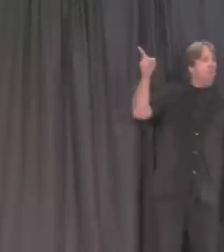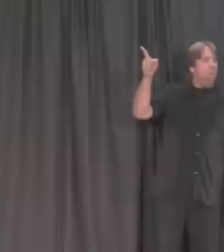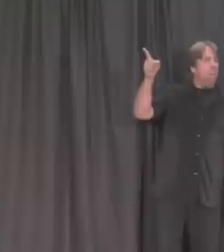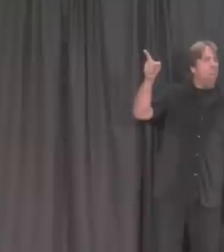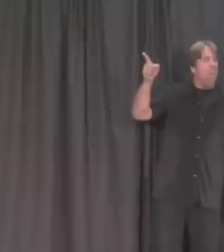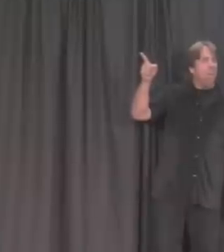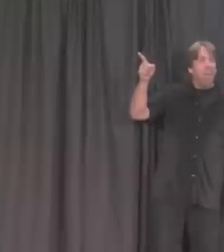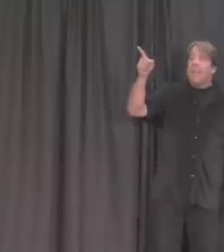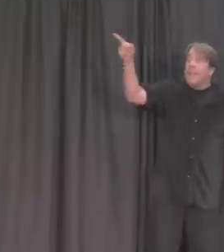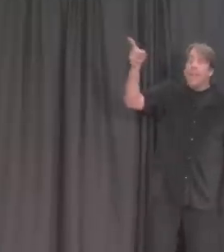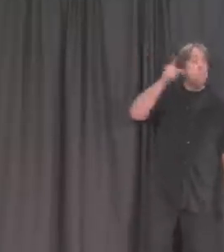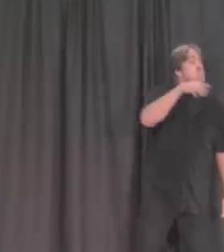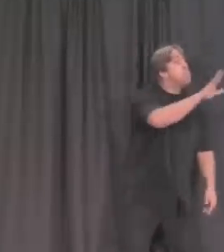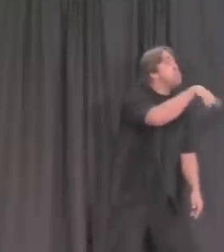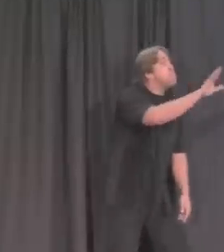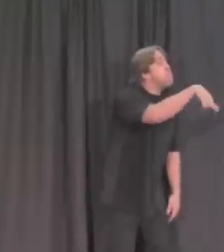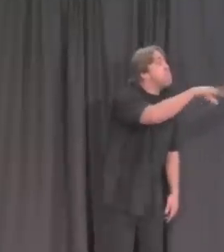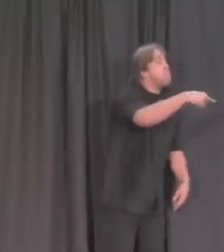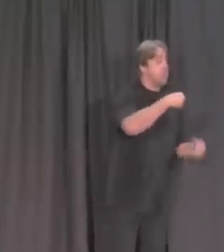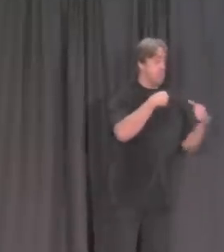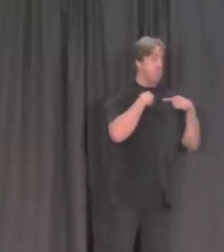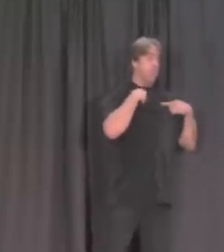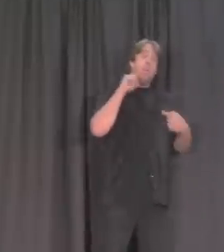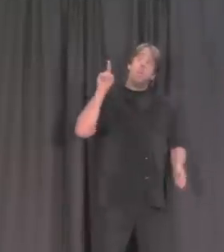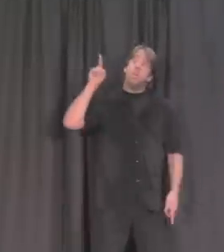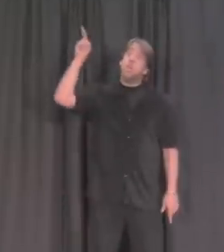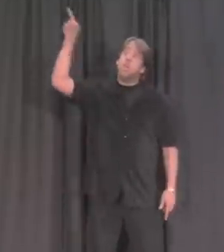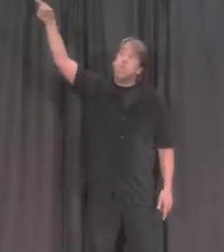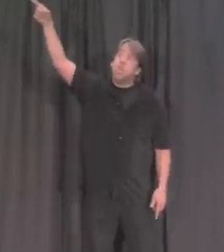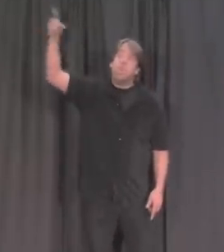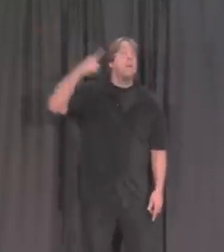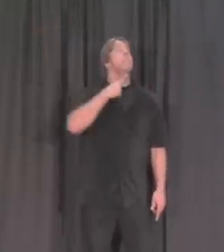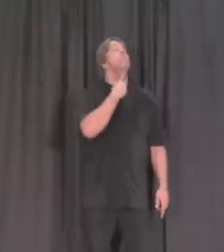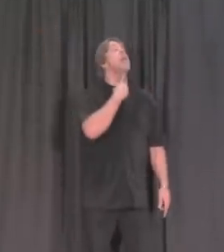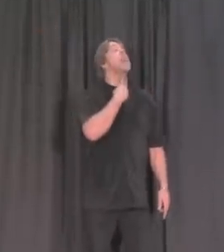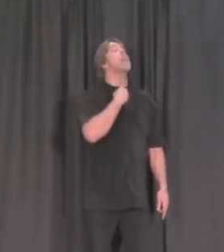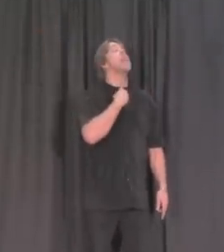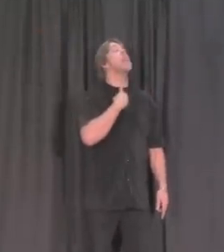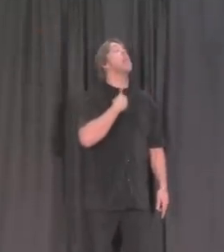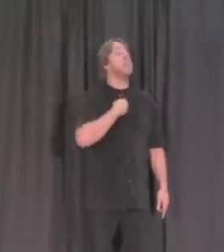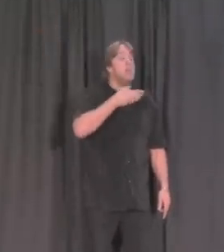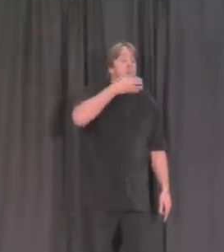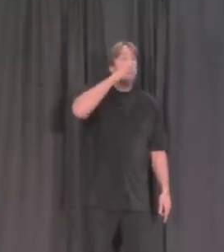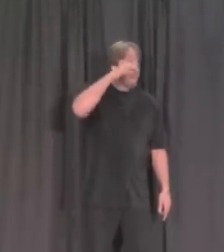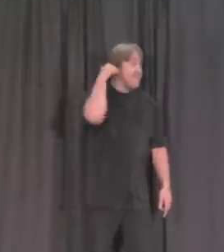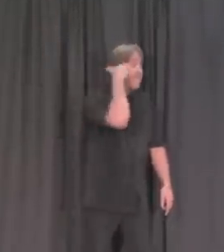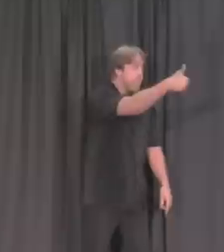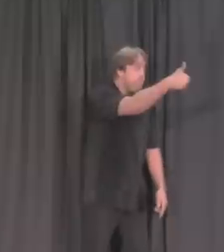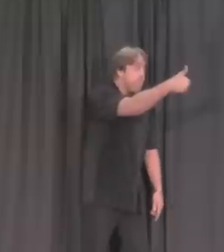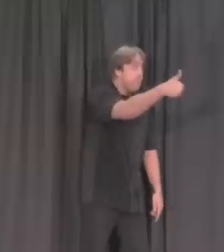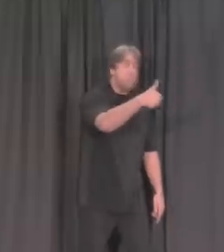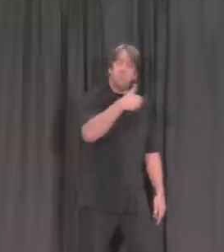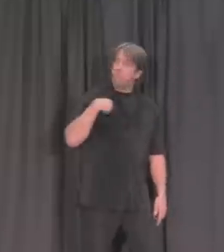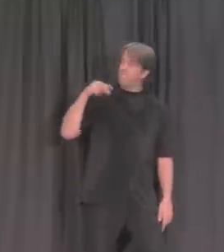And that hearing man was lazy because he gestured to me, I'm going to the store because I'm thirsty.